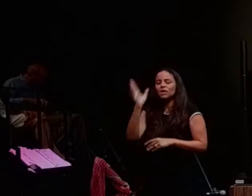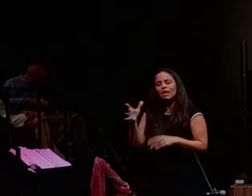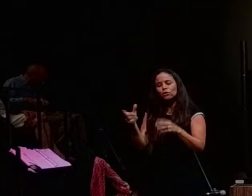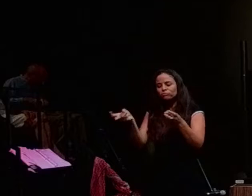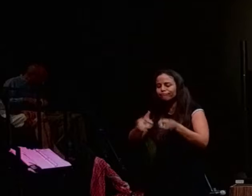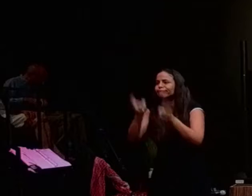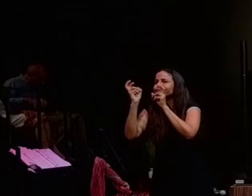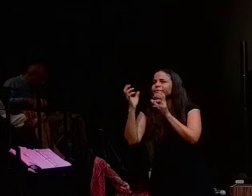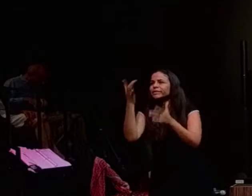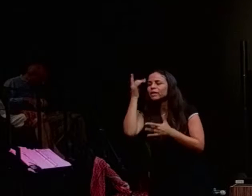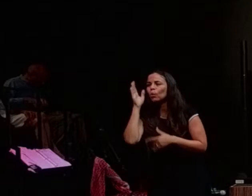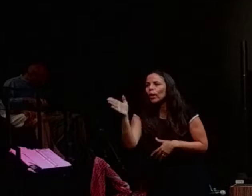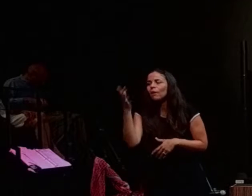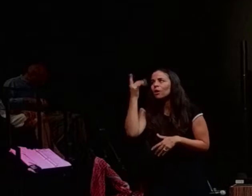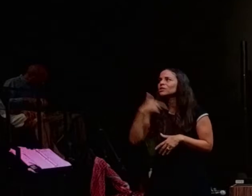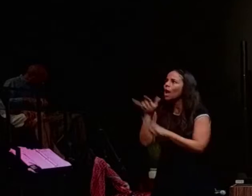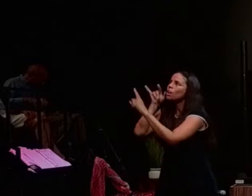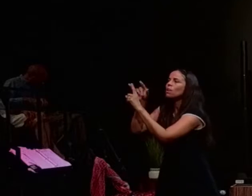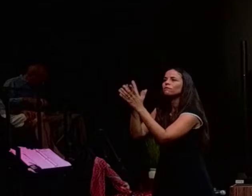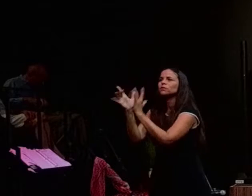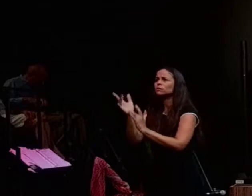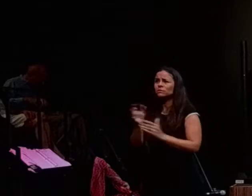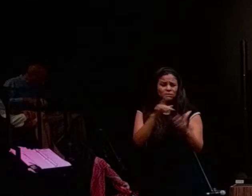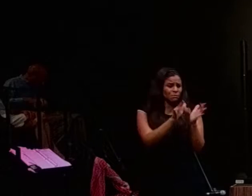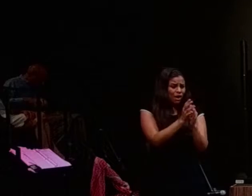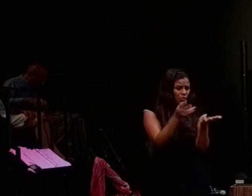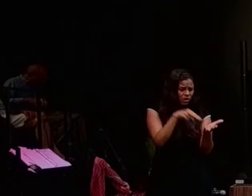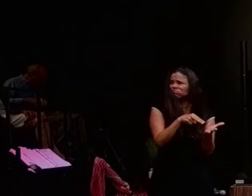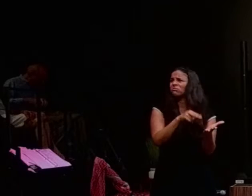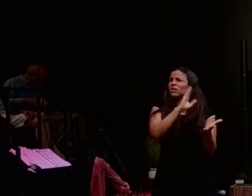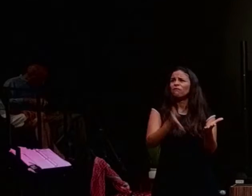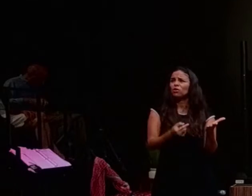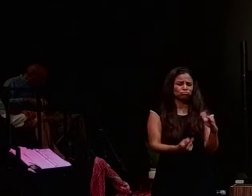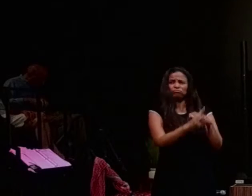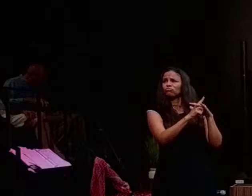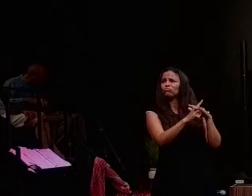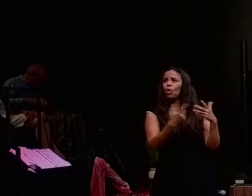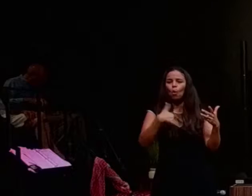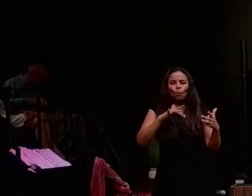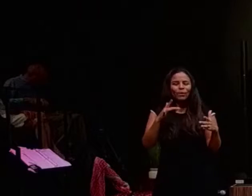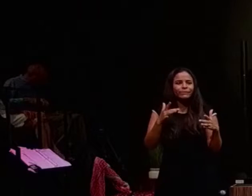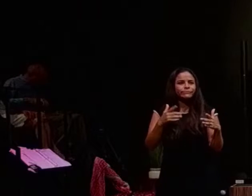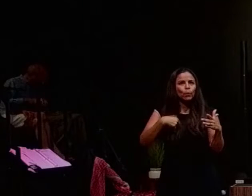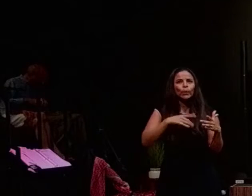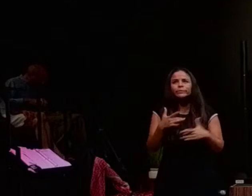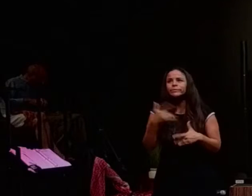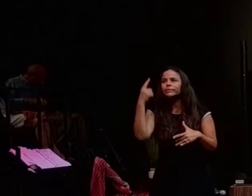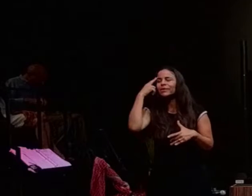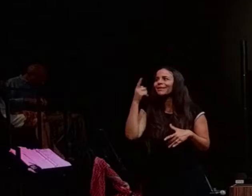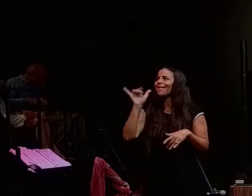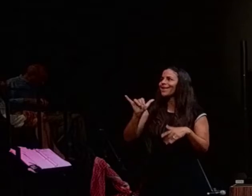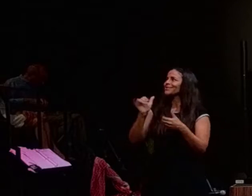through anything because I love Jesus. I don't read that anywhere in Scripture. For some reason, we have this flawed logic or this flawed idea that that's